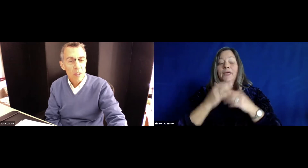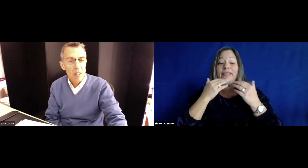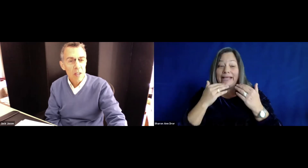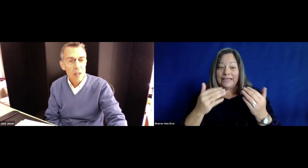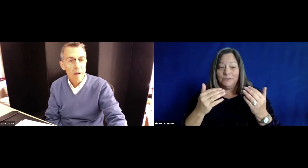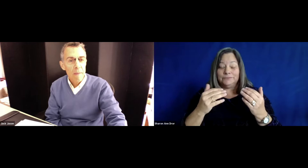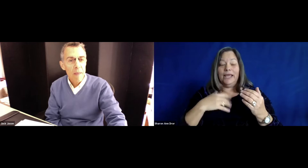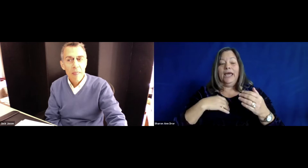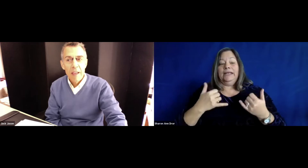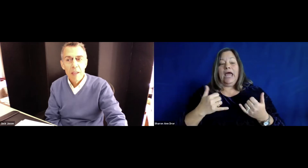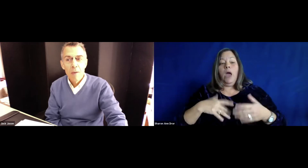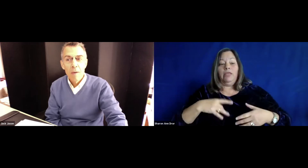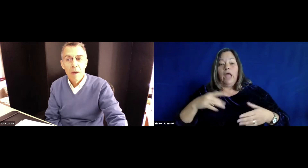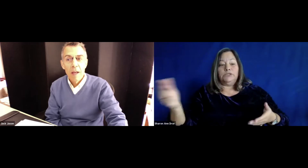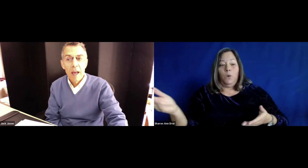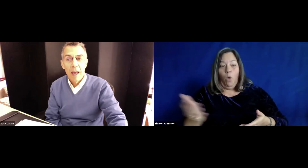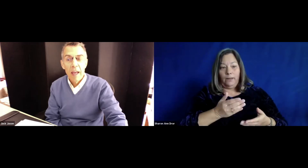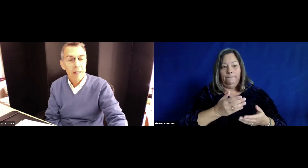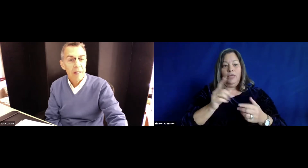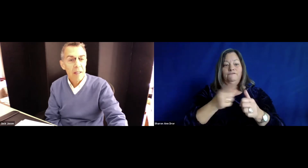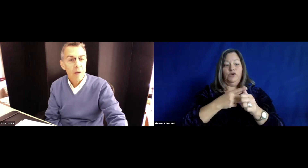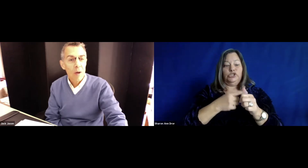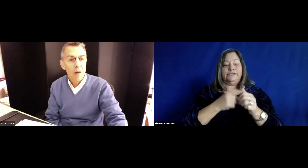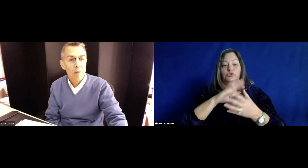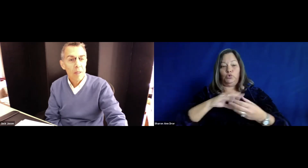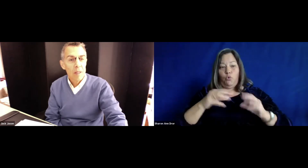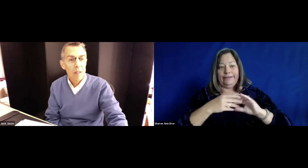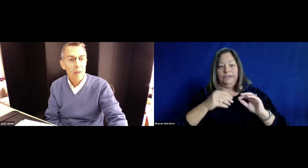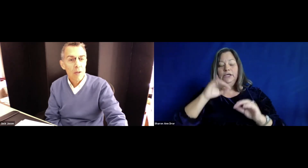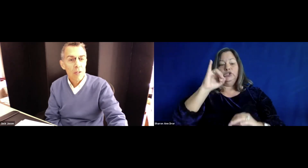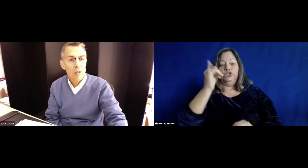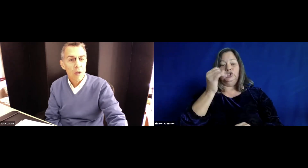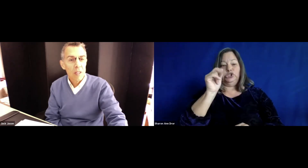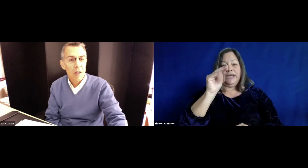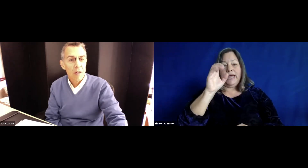presentation. Thank you and welcome the first storyteller.